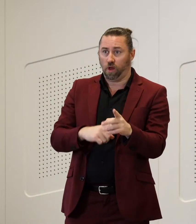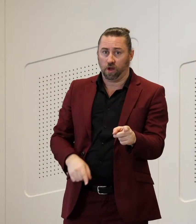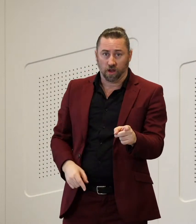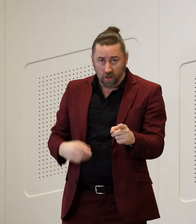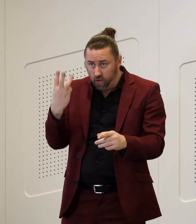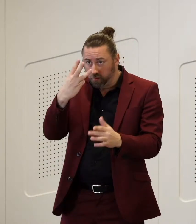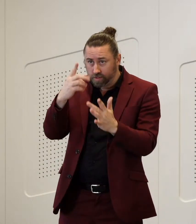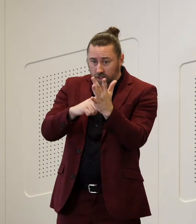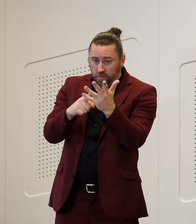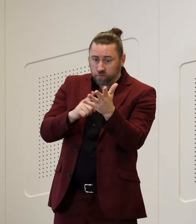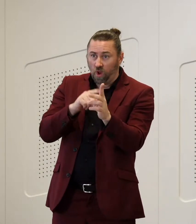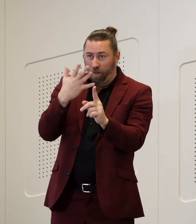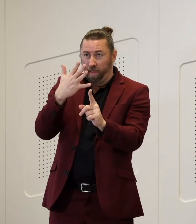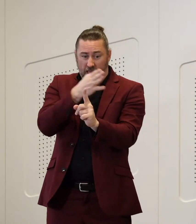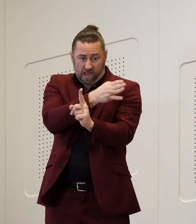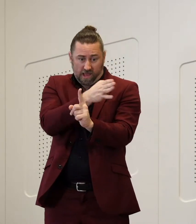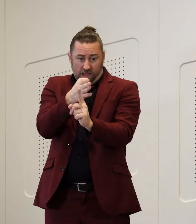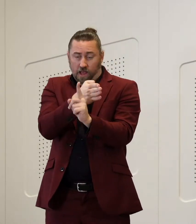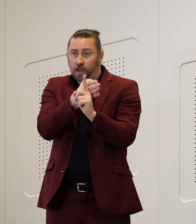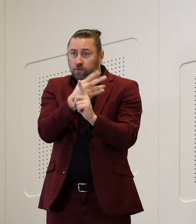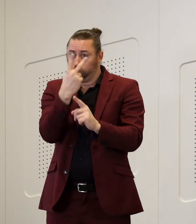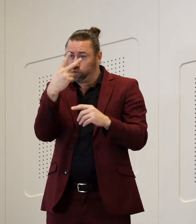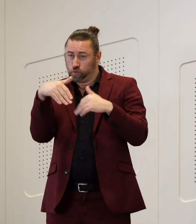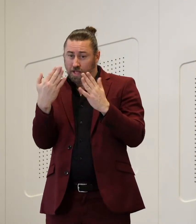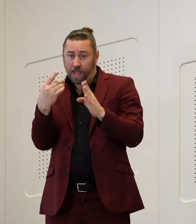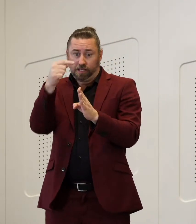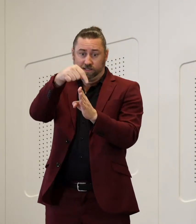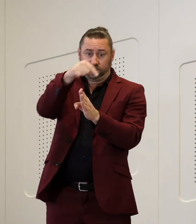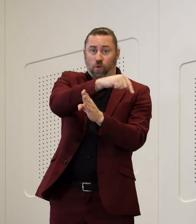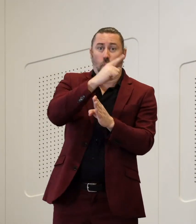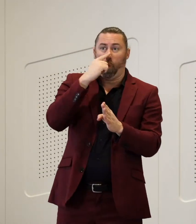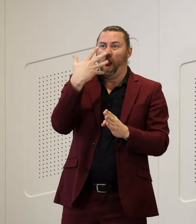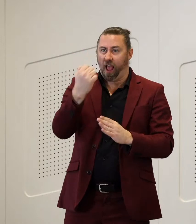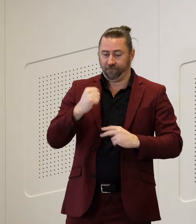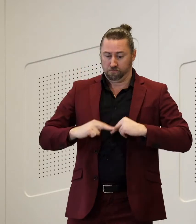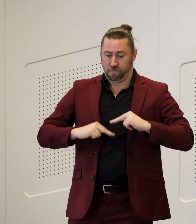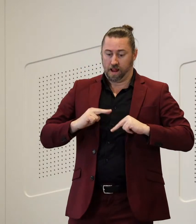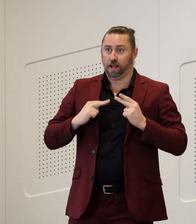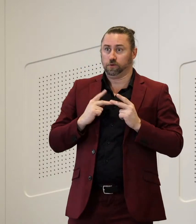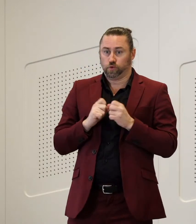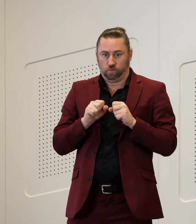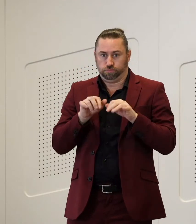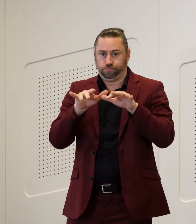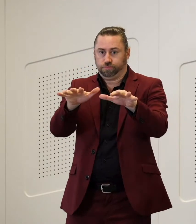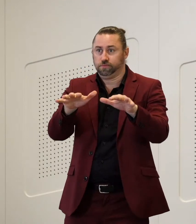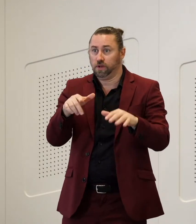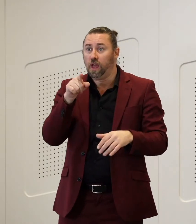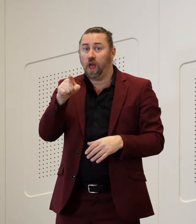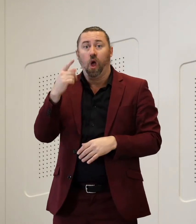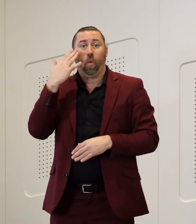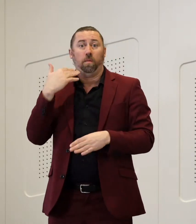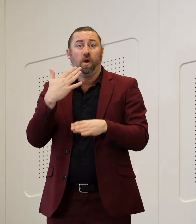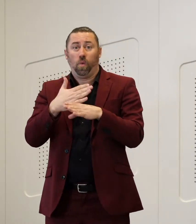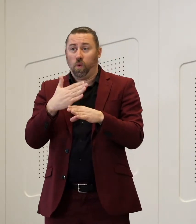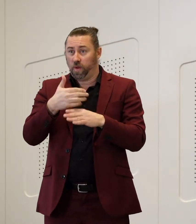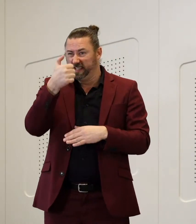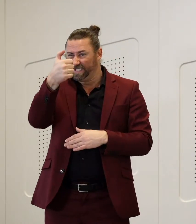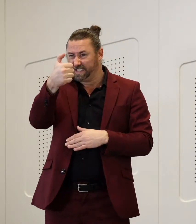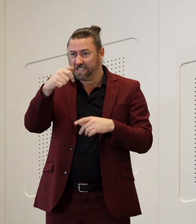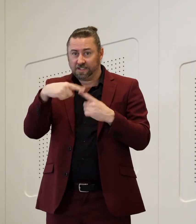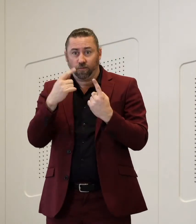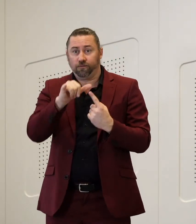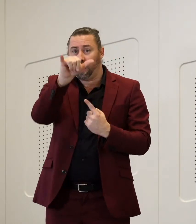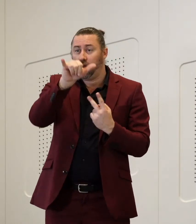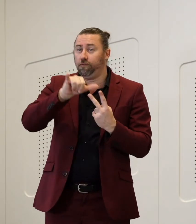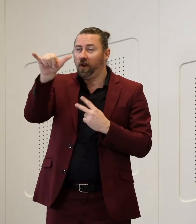her infectious period back to the 11th of July. So she crewed 6 flights on the 11th and 12th of